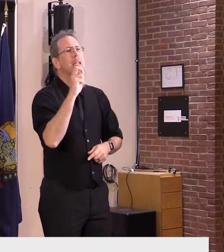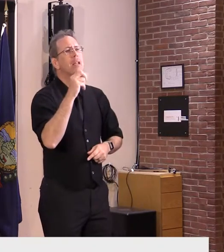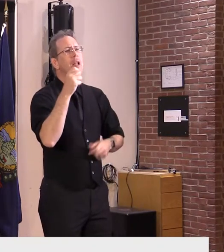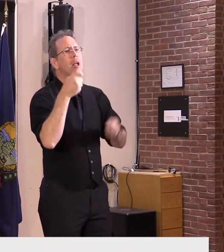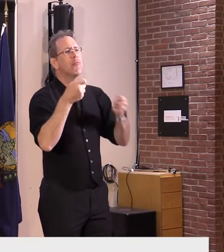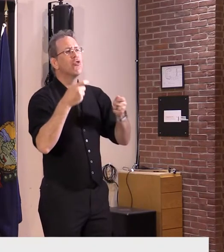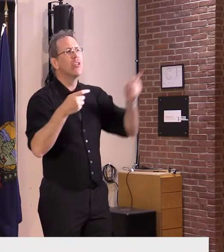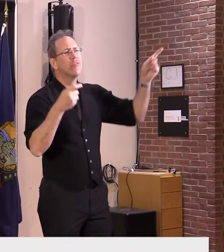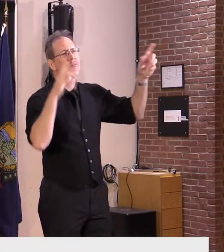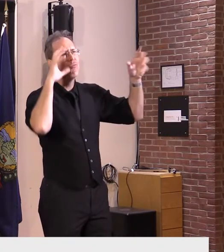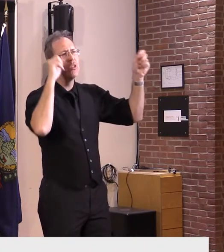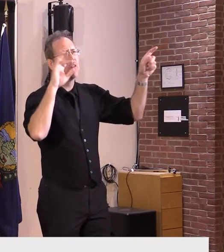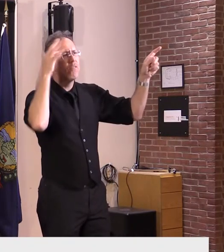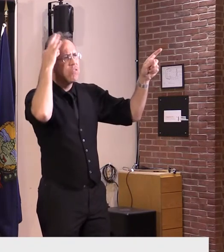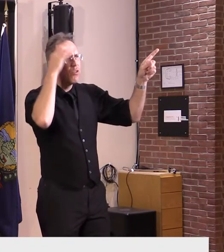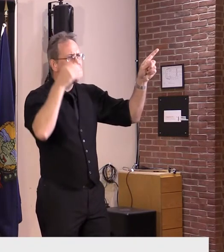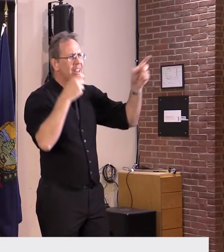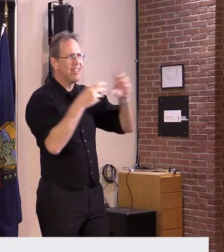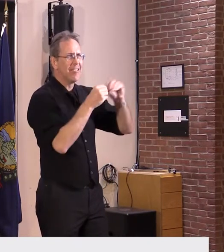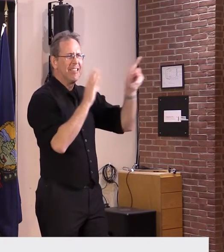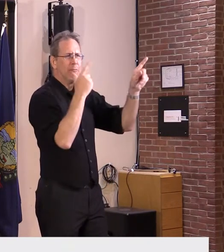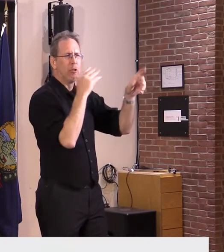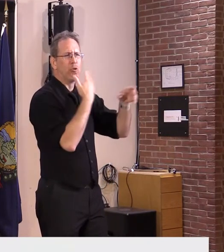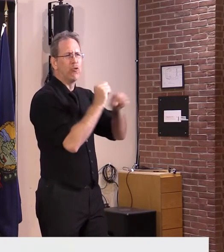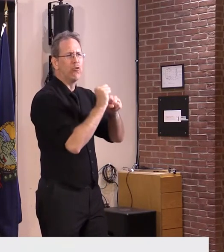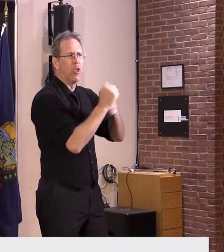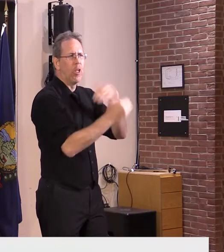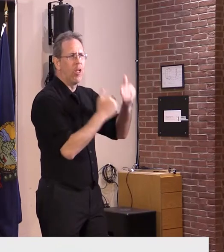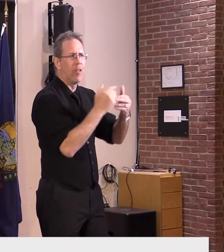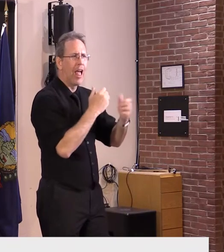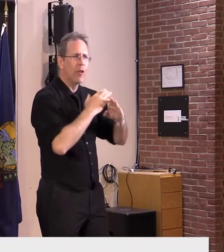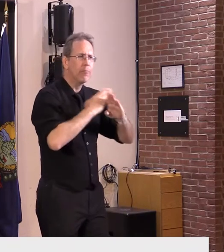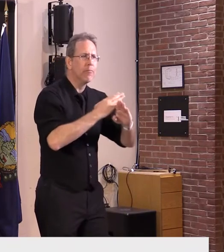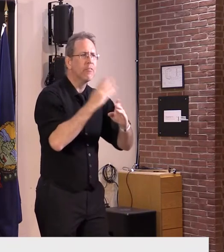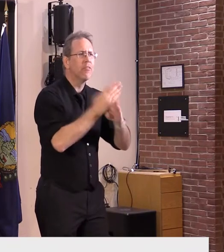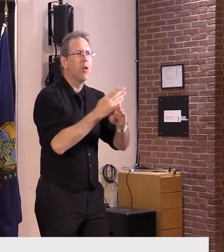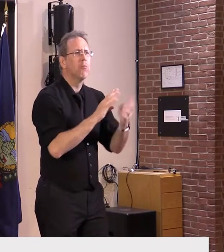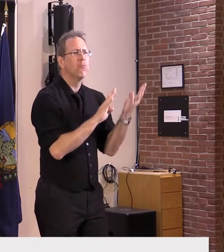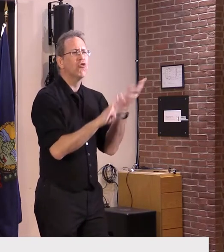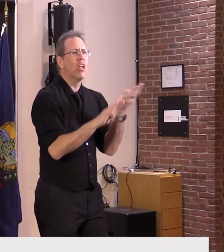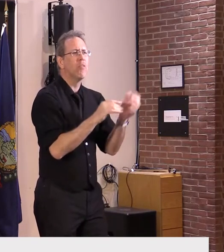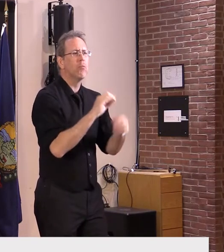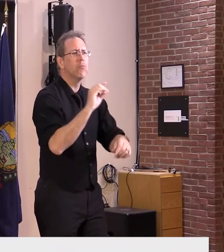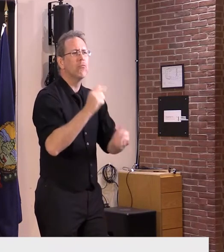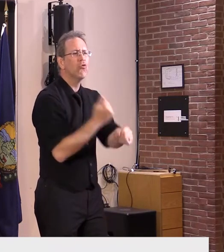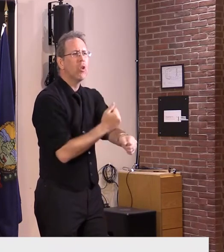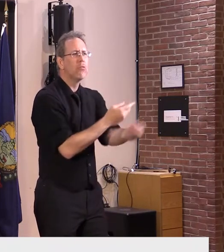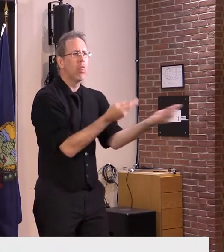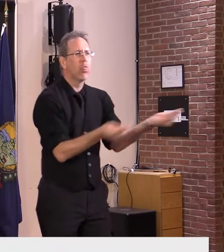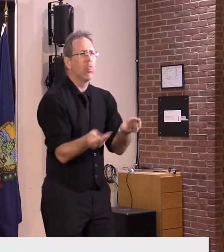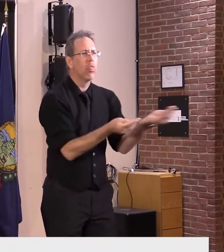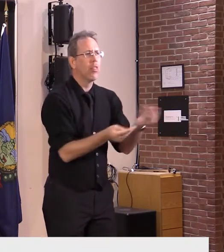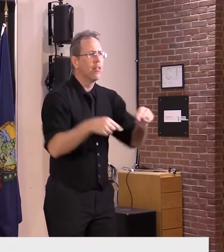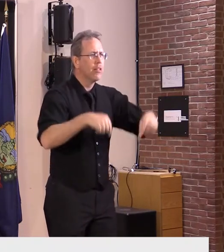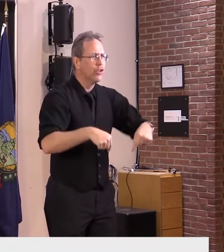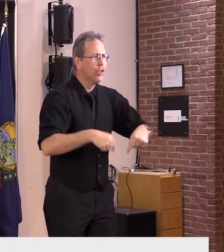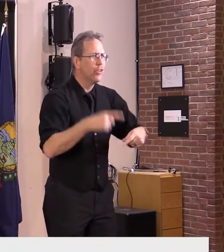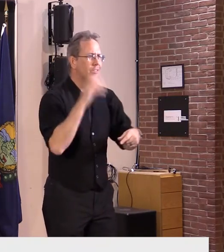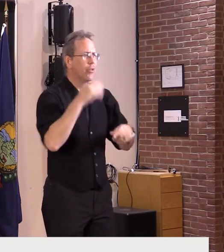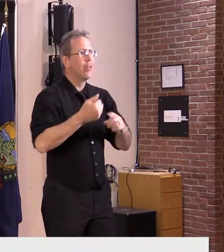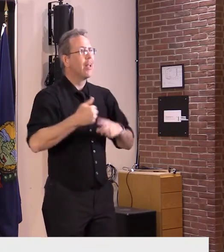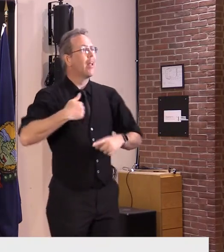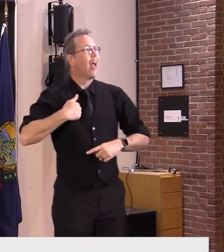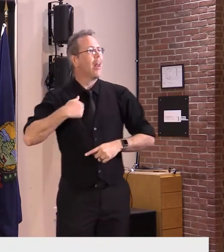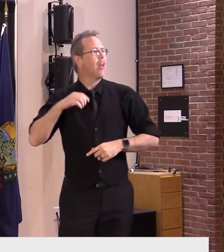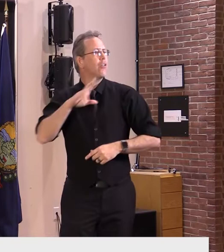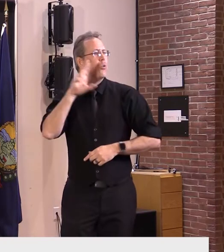job in stopping the flow of opiates across the southern border. We're seeing